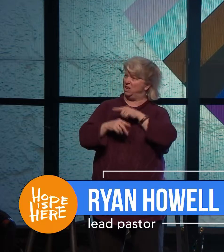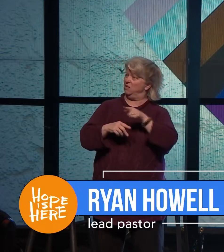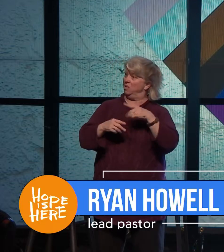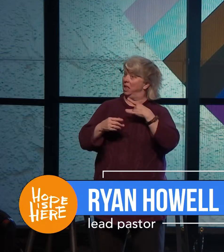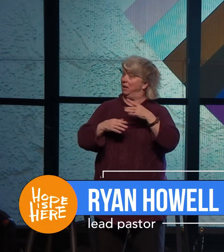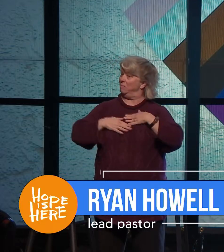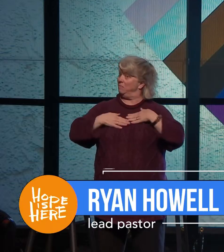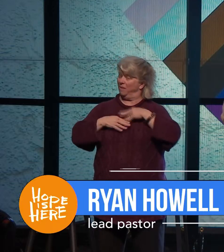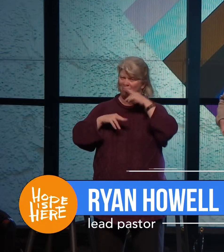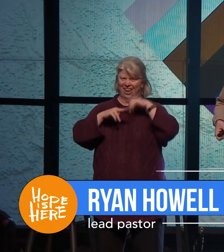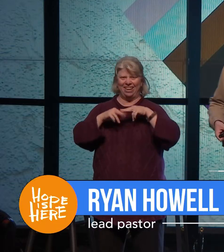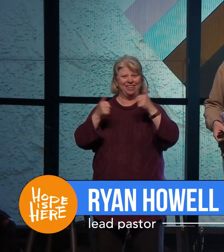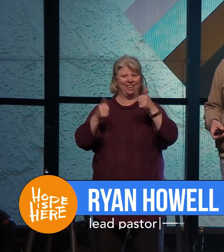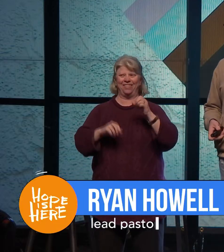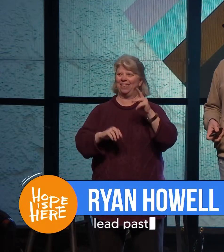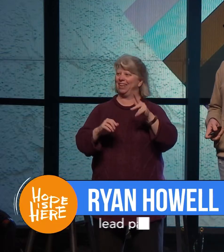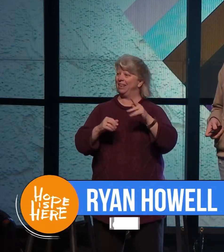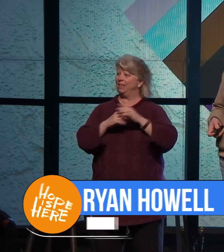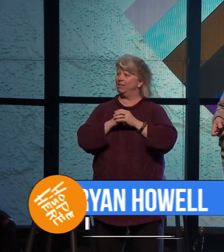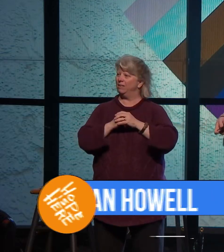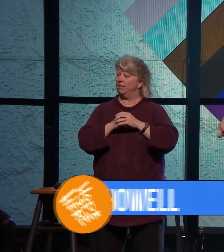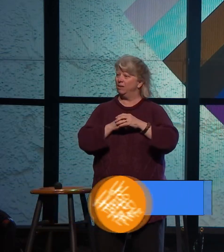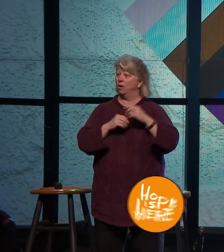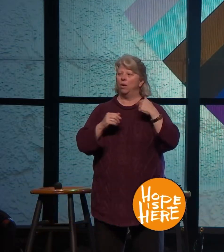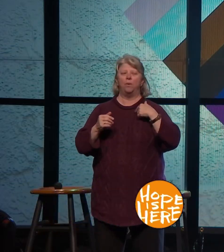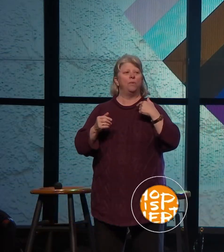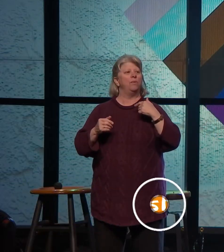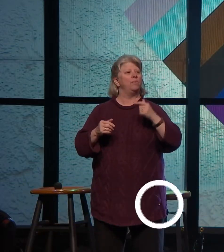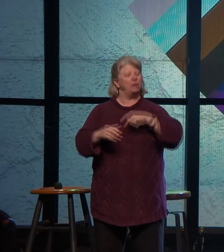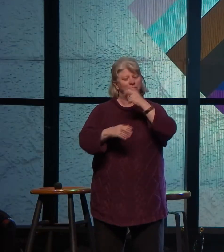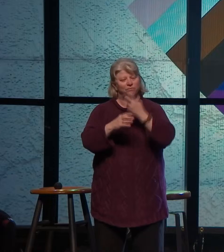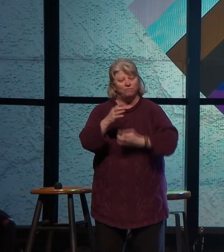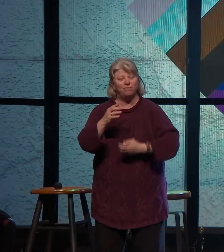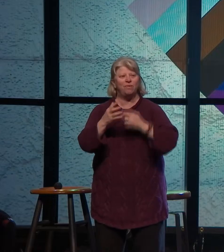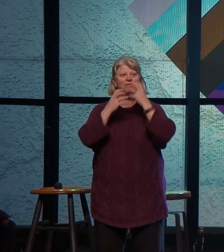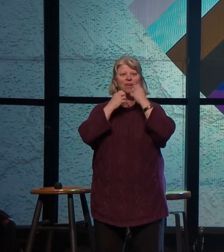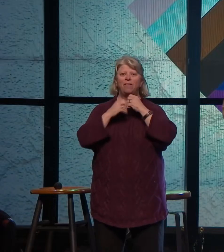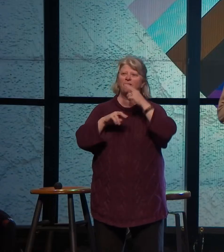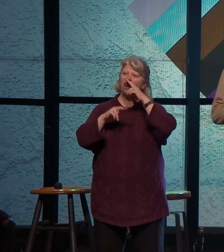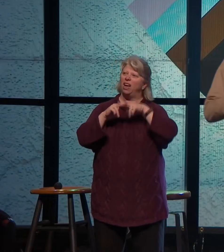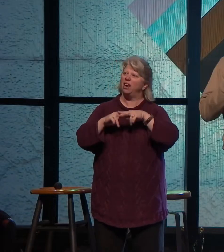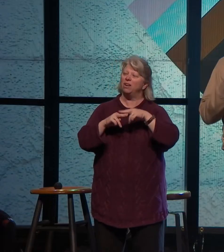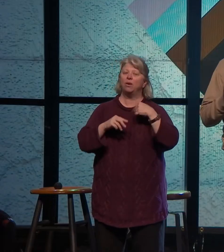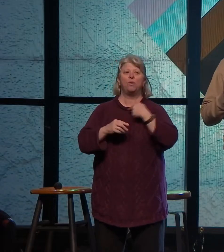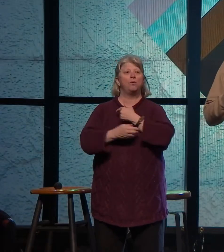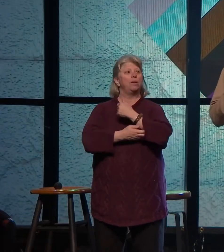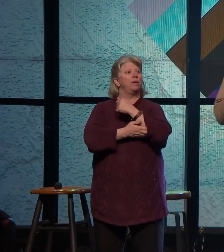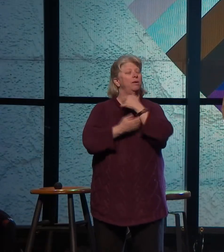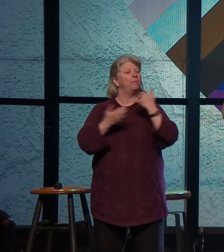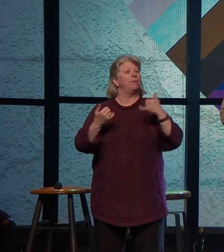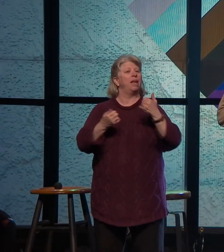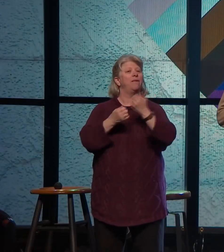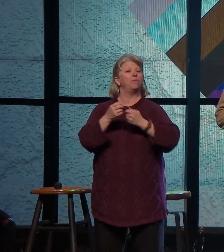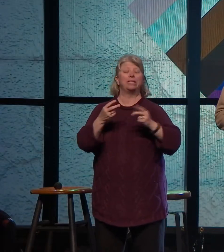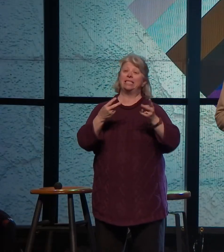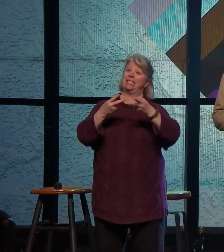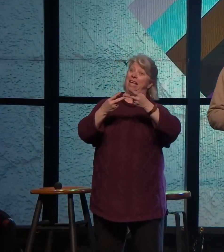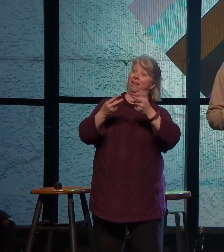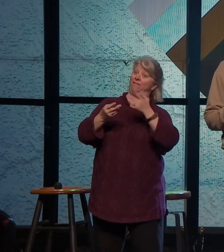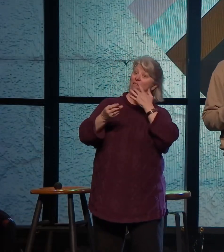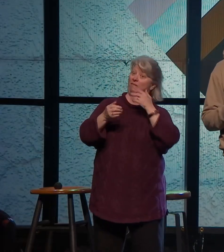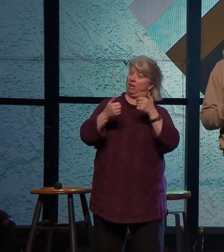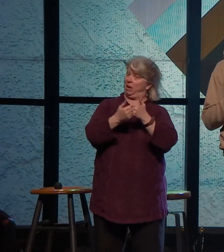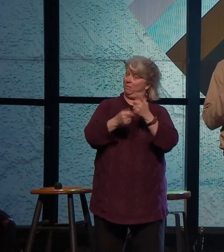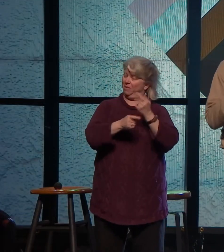have fun? Okay, so we're gonna live into our value of fun, and we're gonna play everybody's second favorite